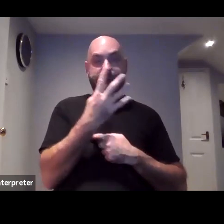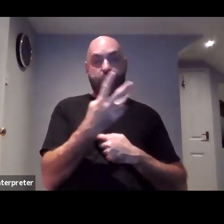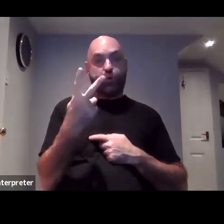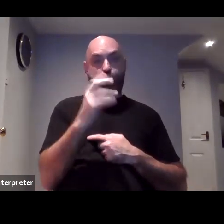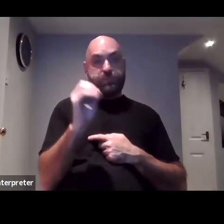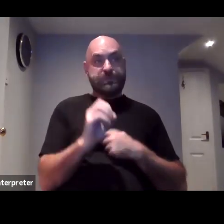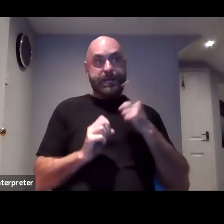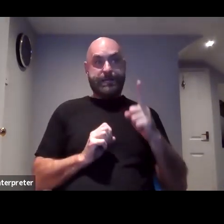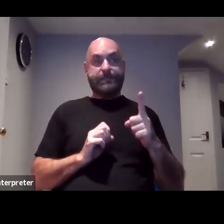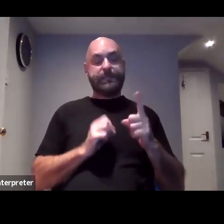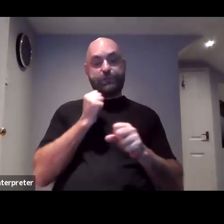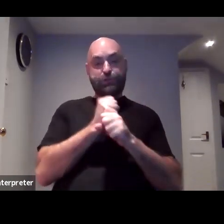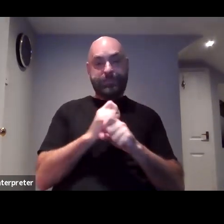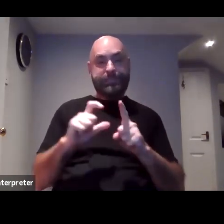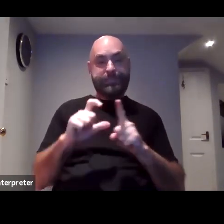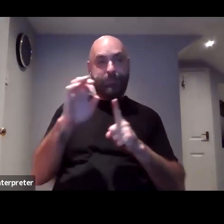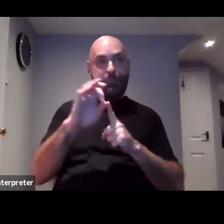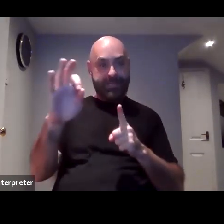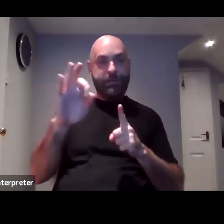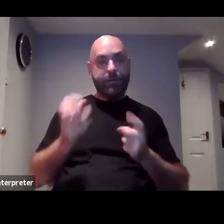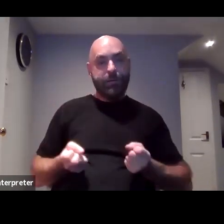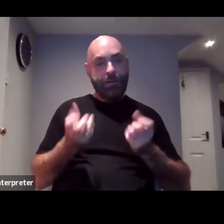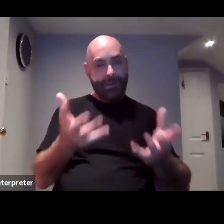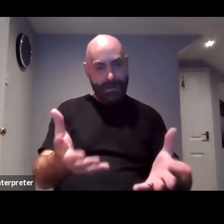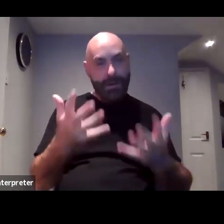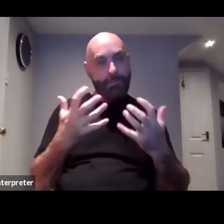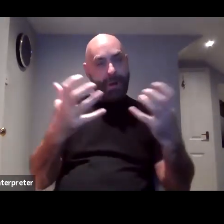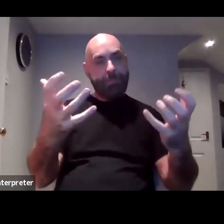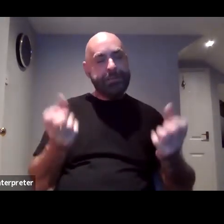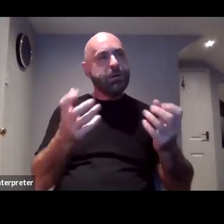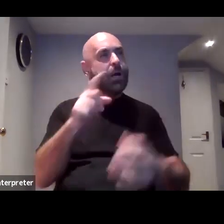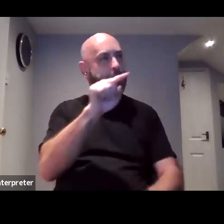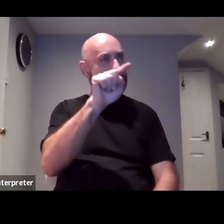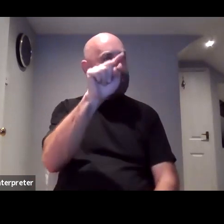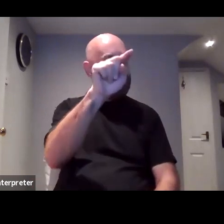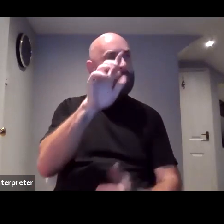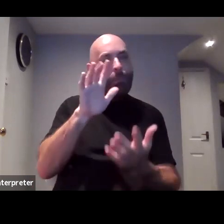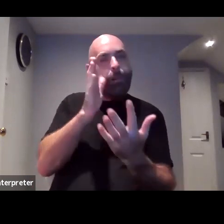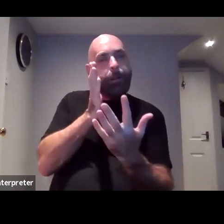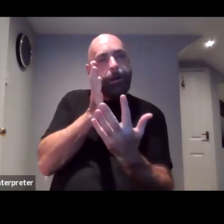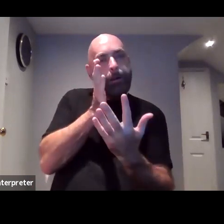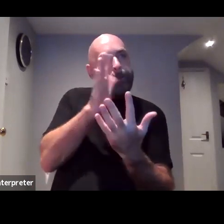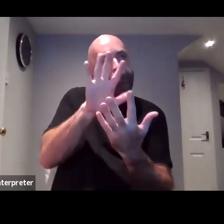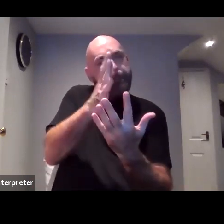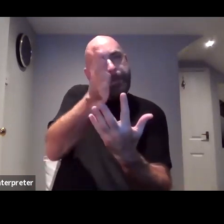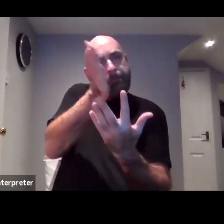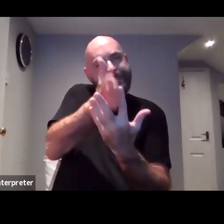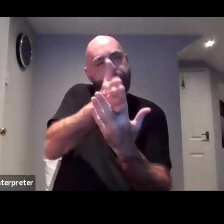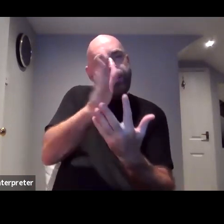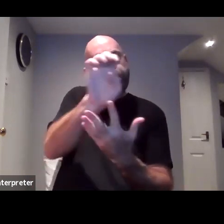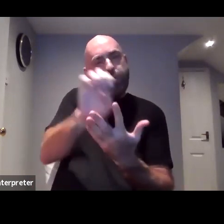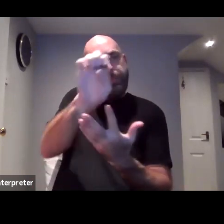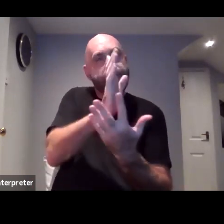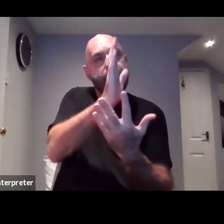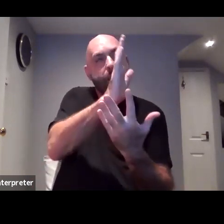42% of GDP went on public expenditure. That was about the middle of the European range. And year